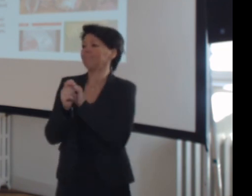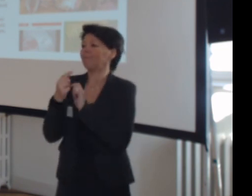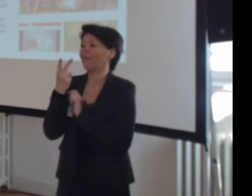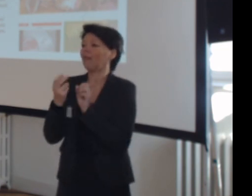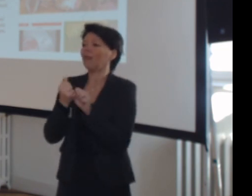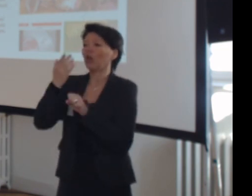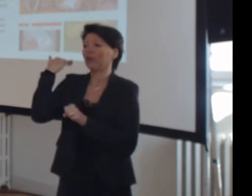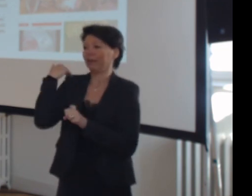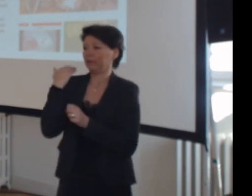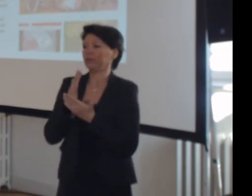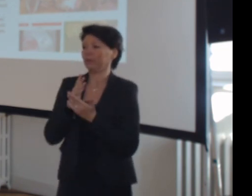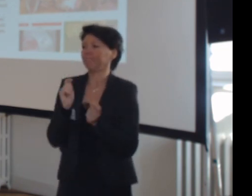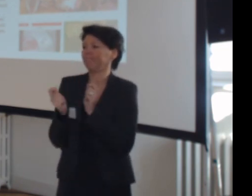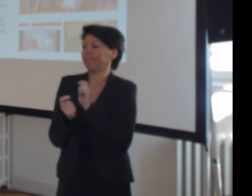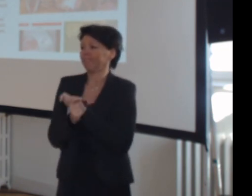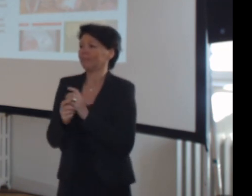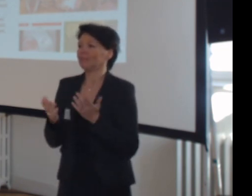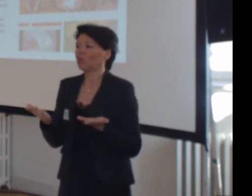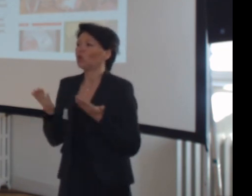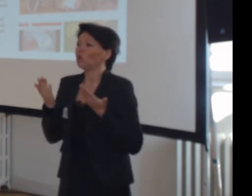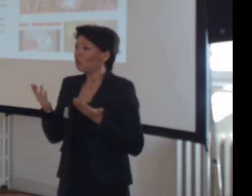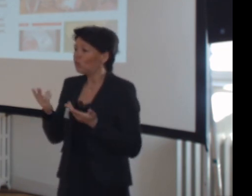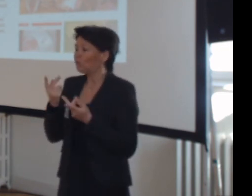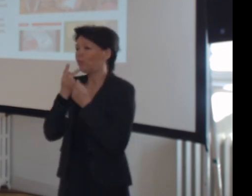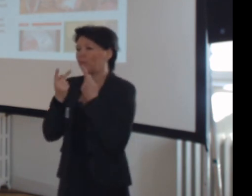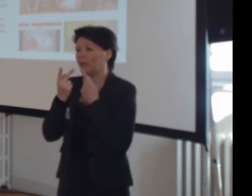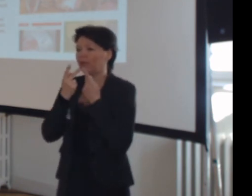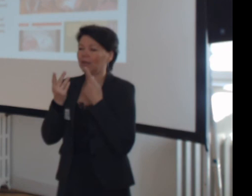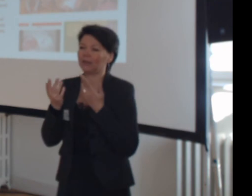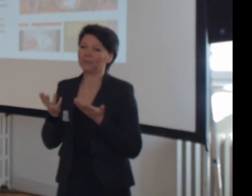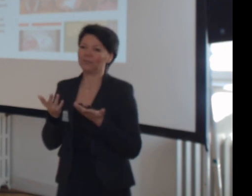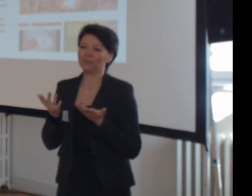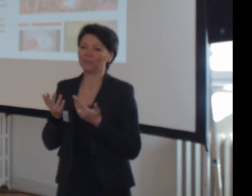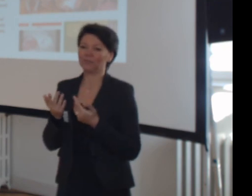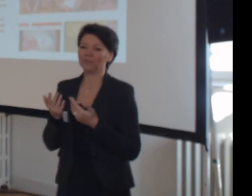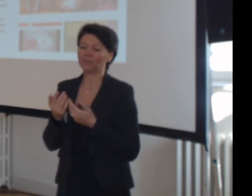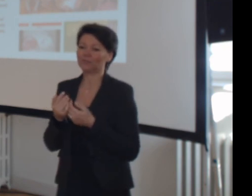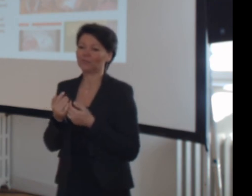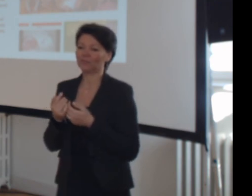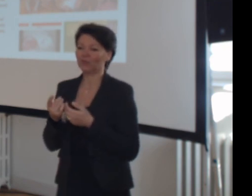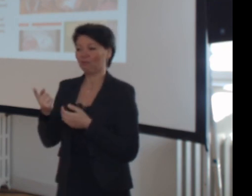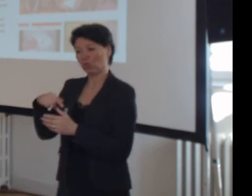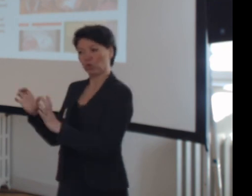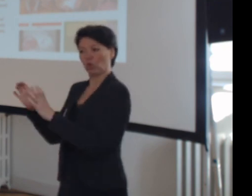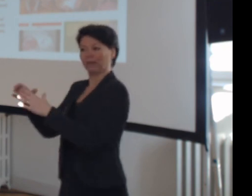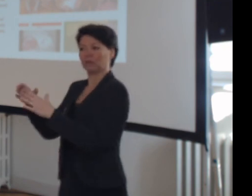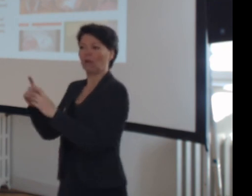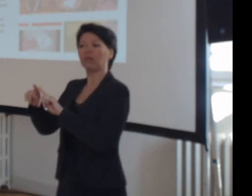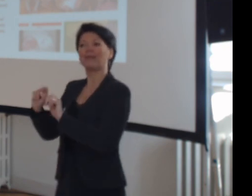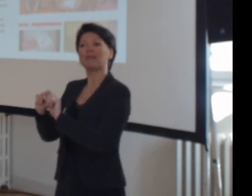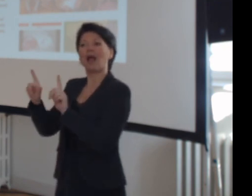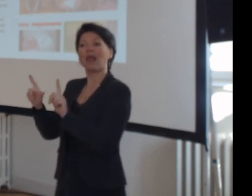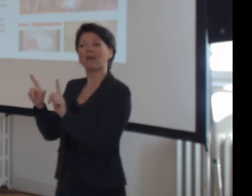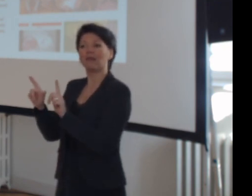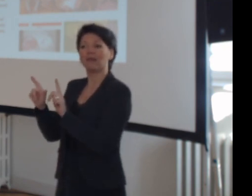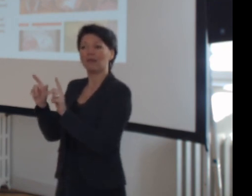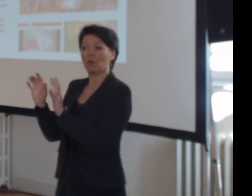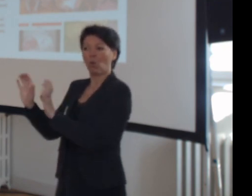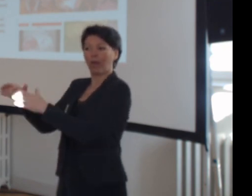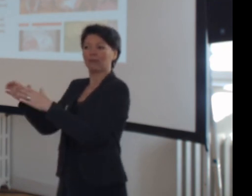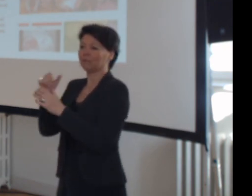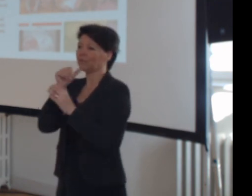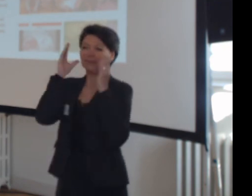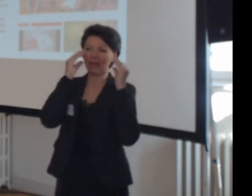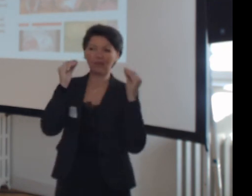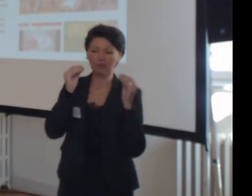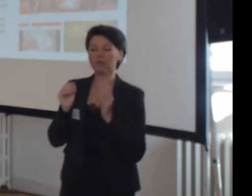years ago. We try to work for our collections in other languages than Dutch. We try